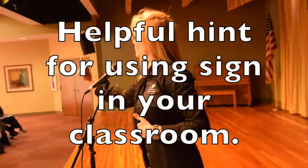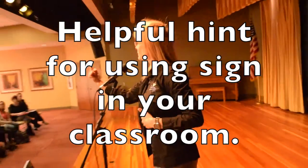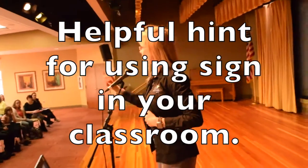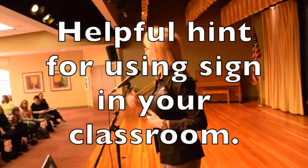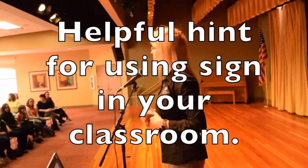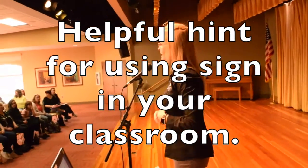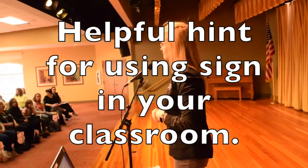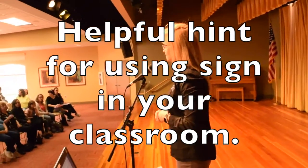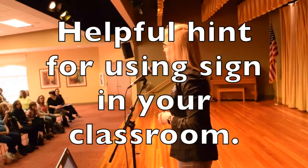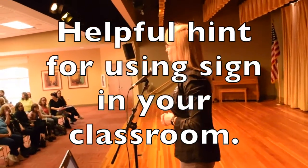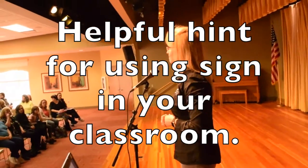closer?